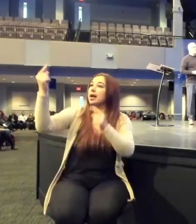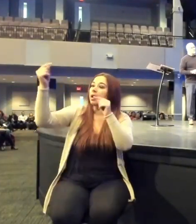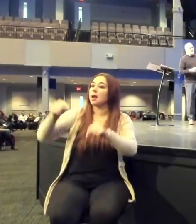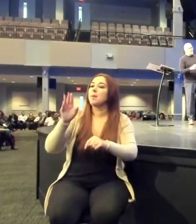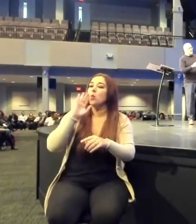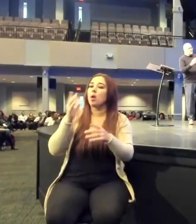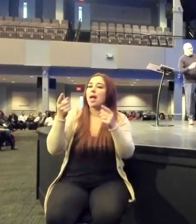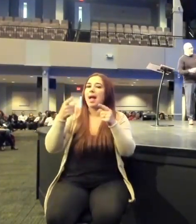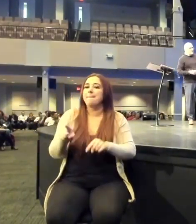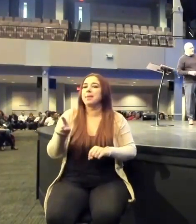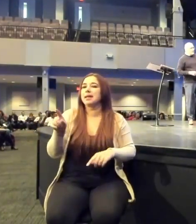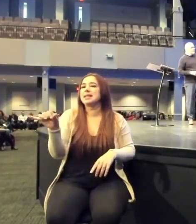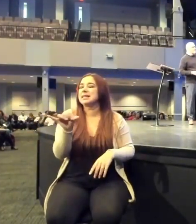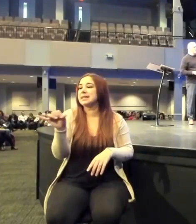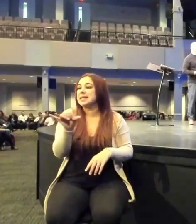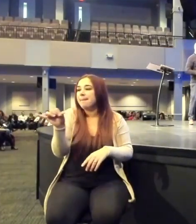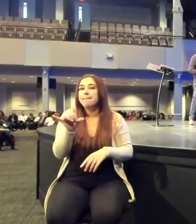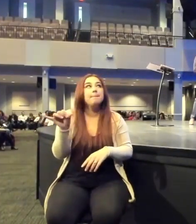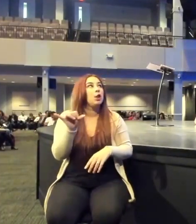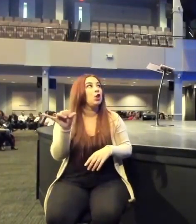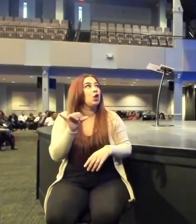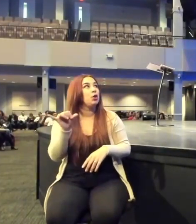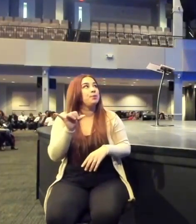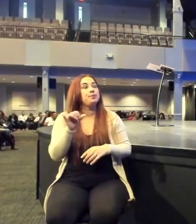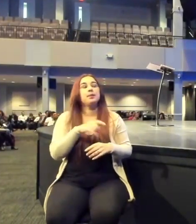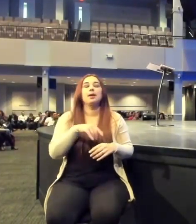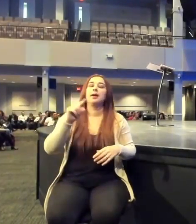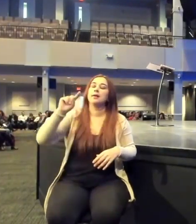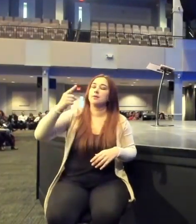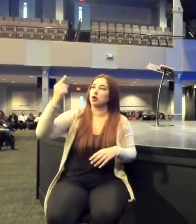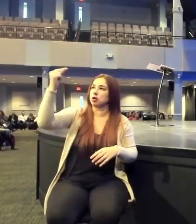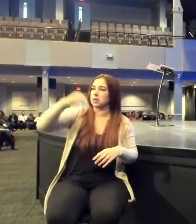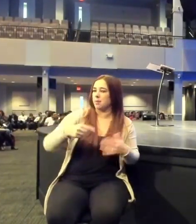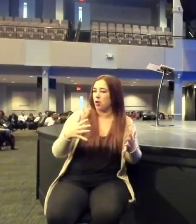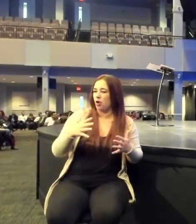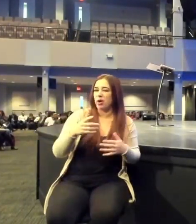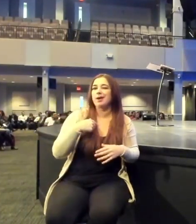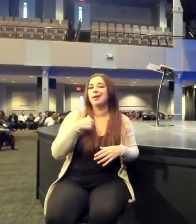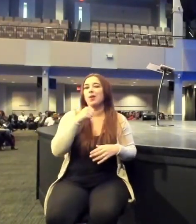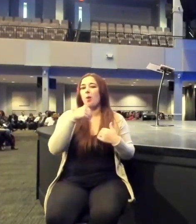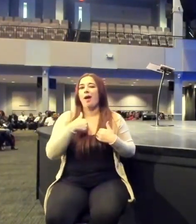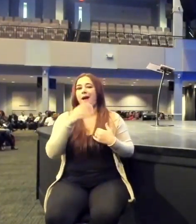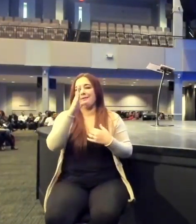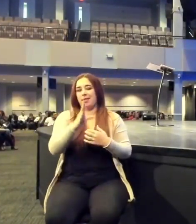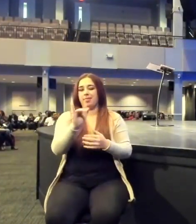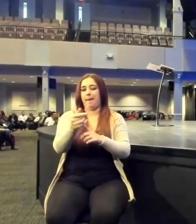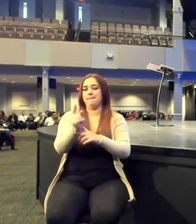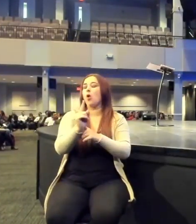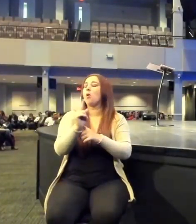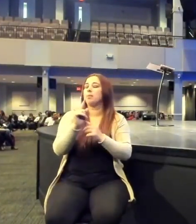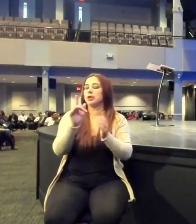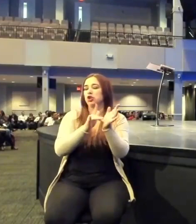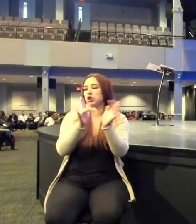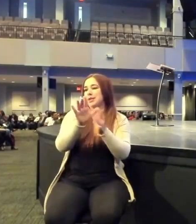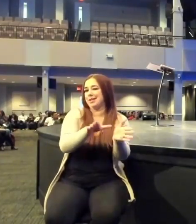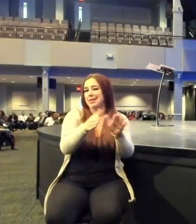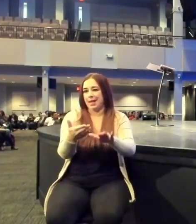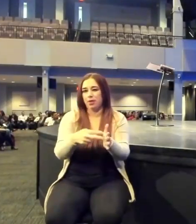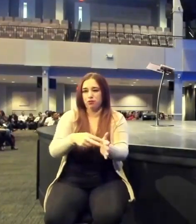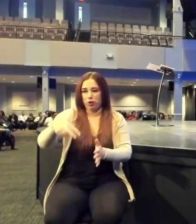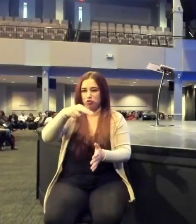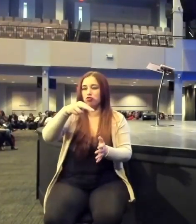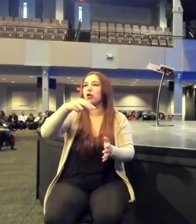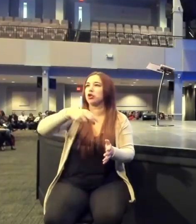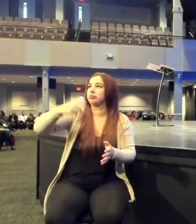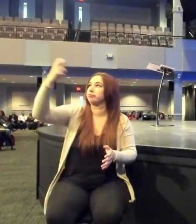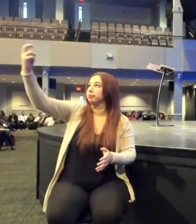happen similarly to this. Obviously, his first coming, what we don't have on the board here is the moment of his death and his resurrection, his